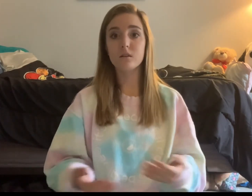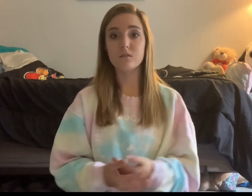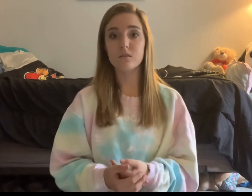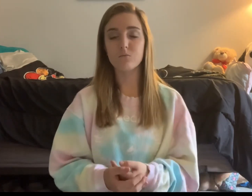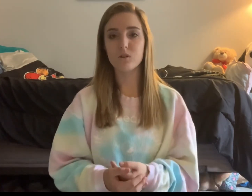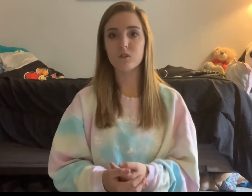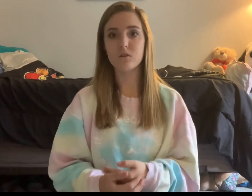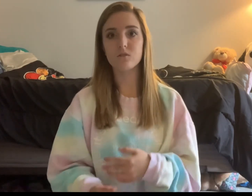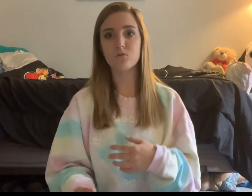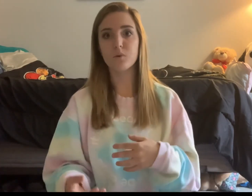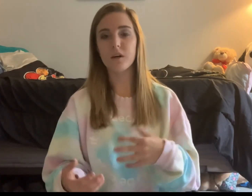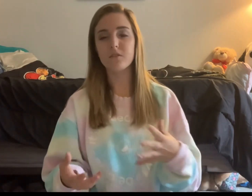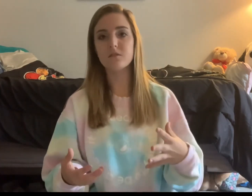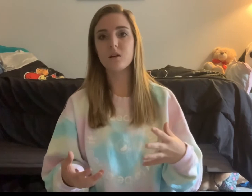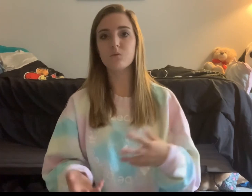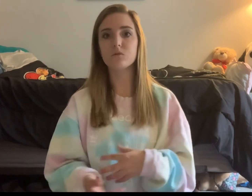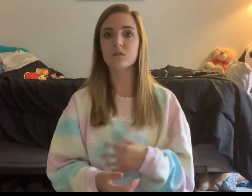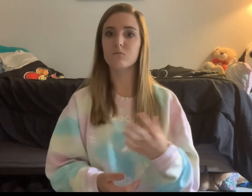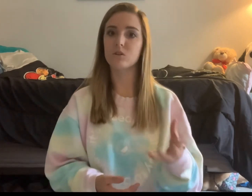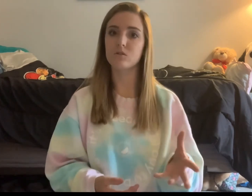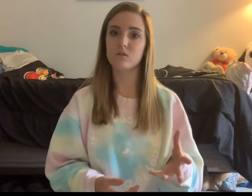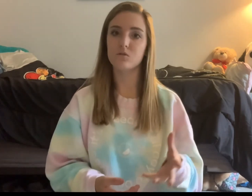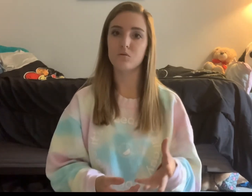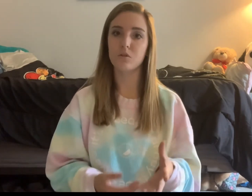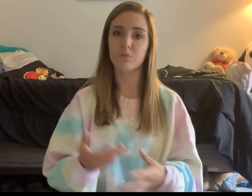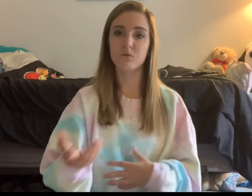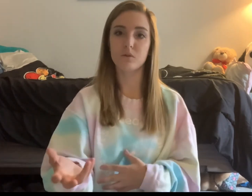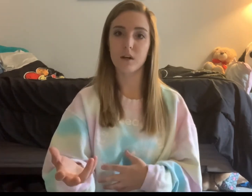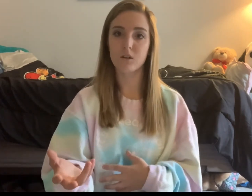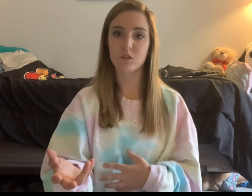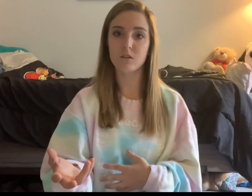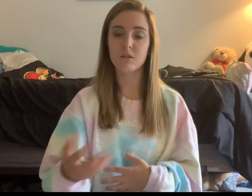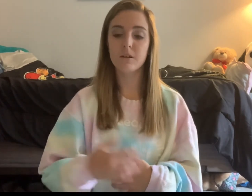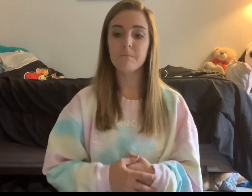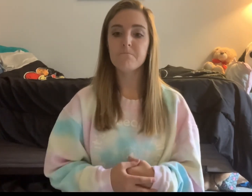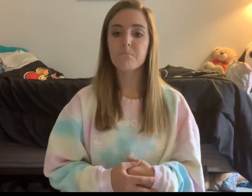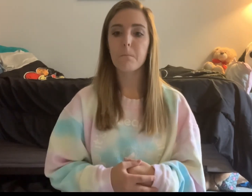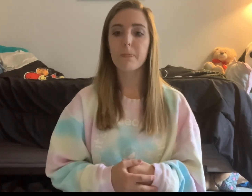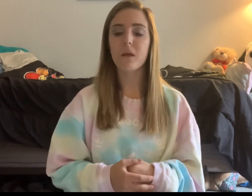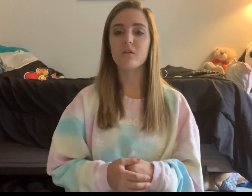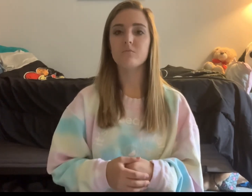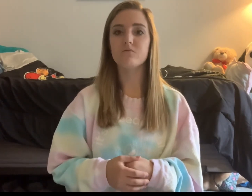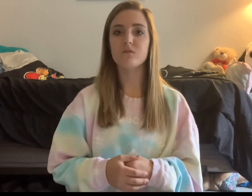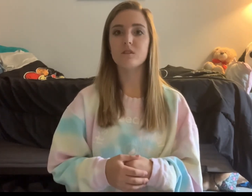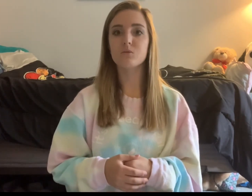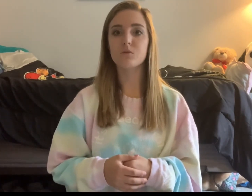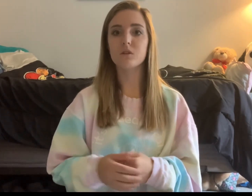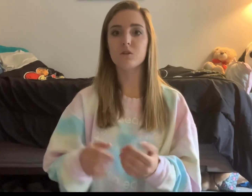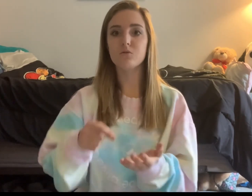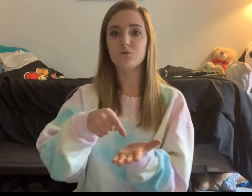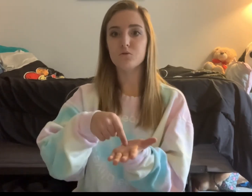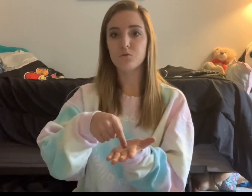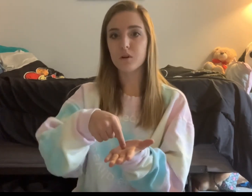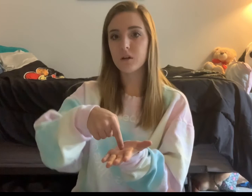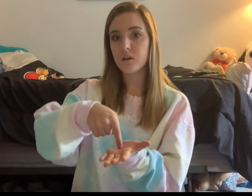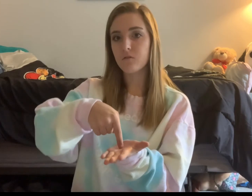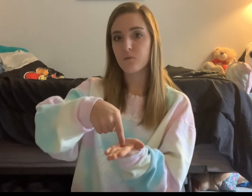some restaurants you pay at the table, some restaurants you go up to a cashier. For this one, you do, for